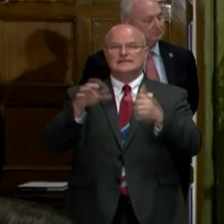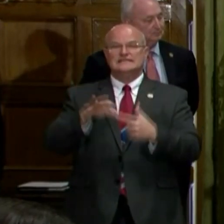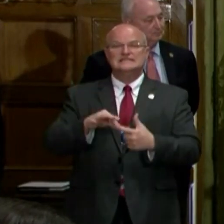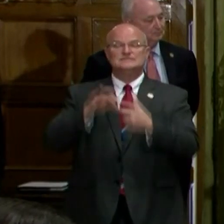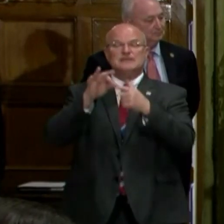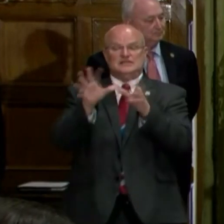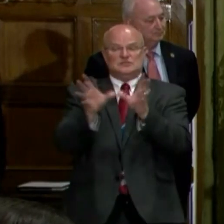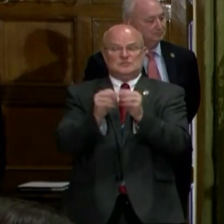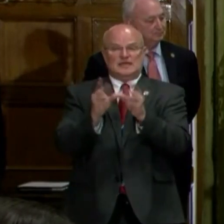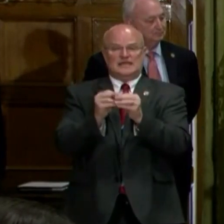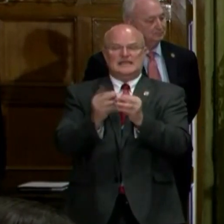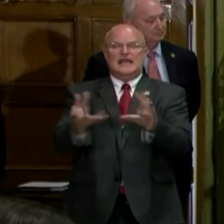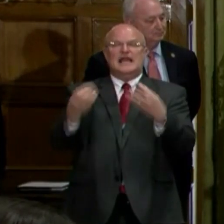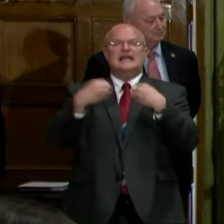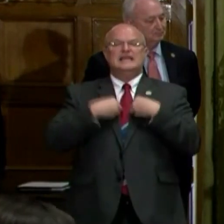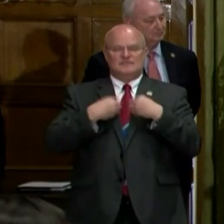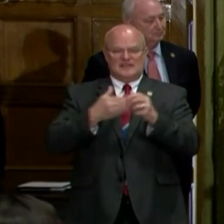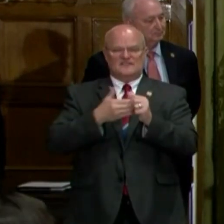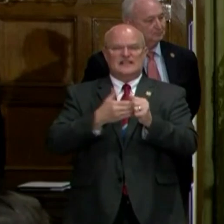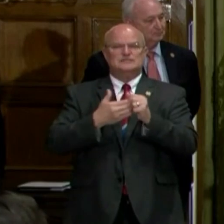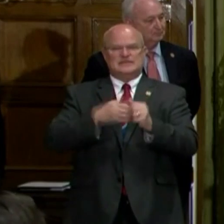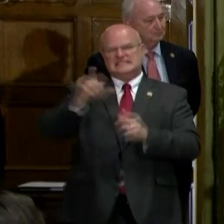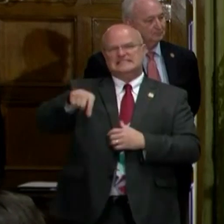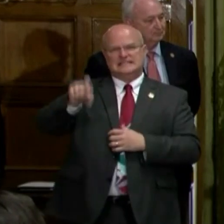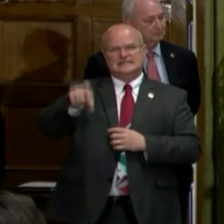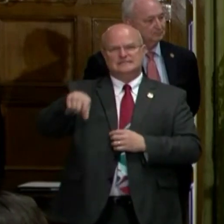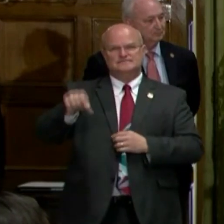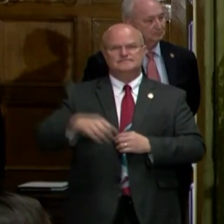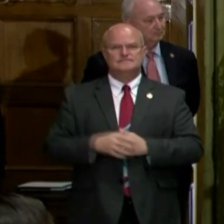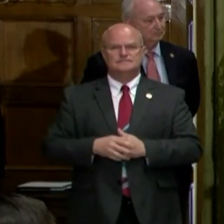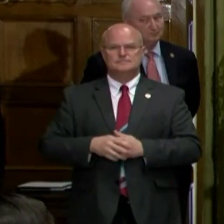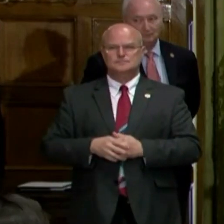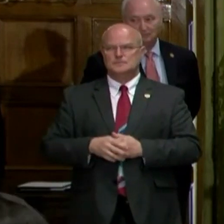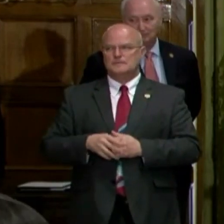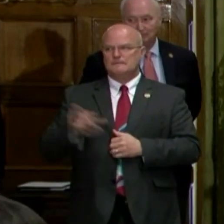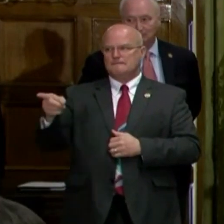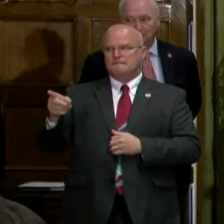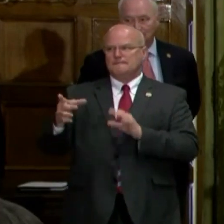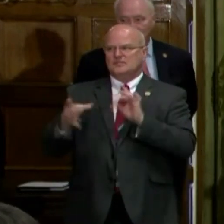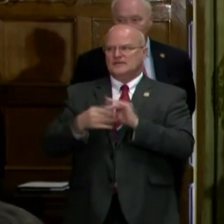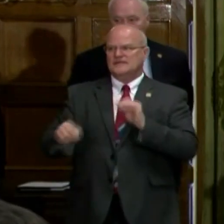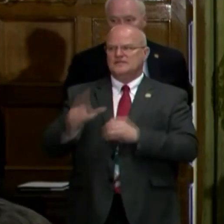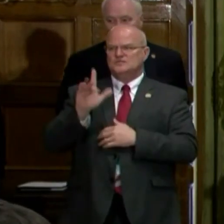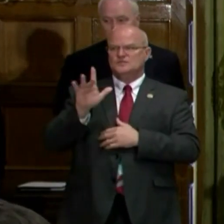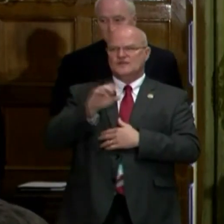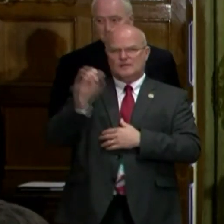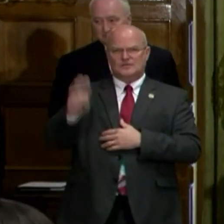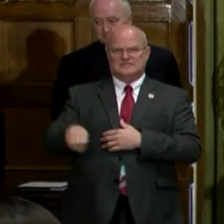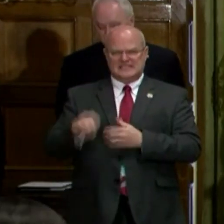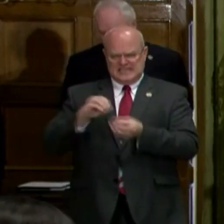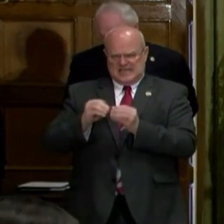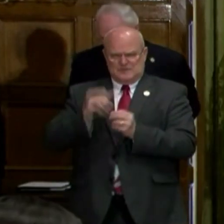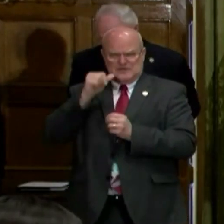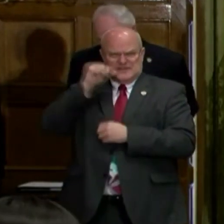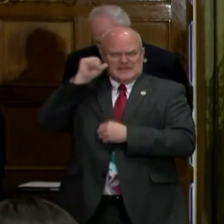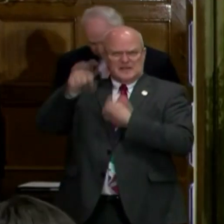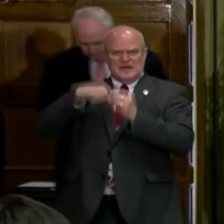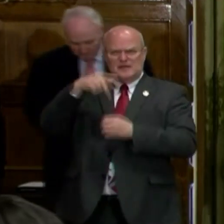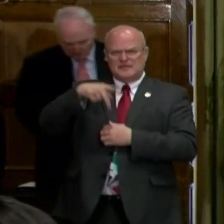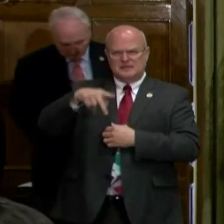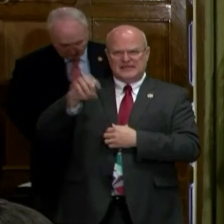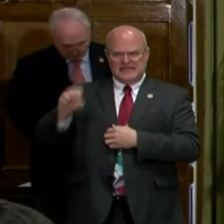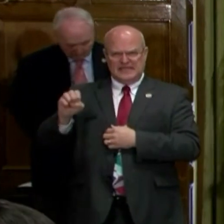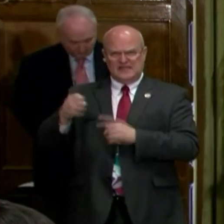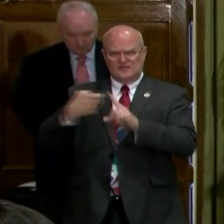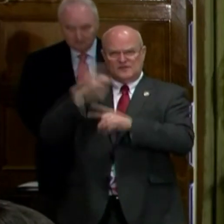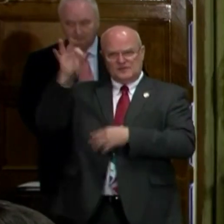special session to give me the flexibility that's needed. Governor, you mentioned the 25% figure yesterday about the PPE that we got